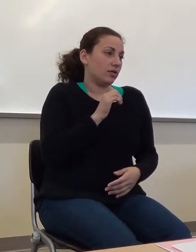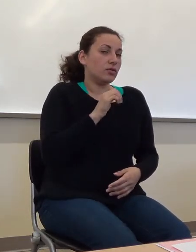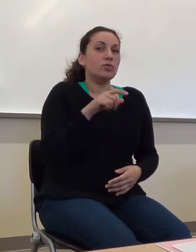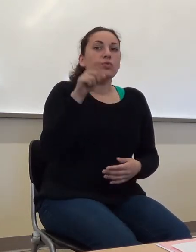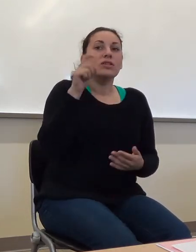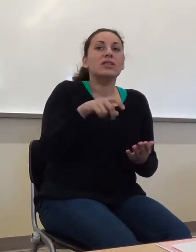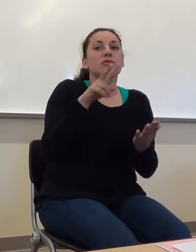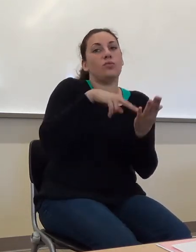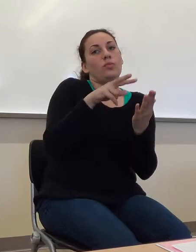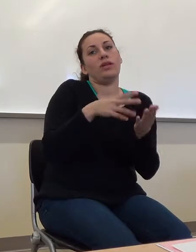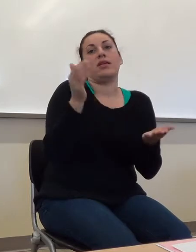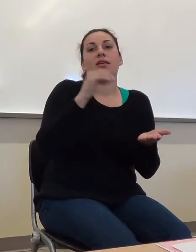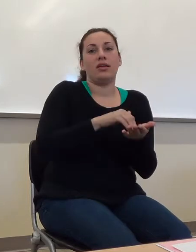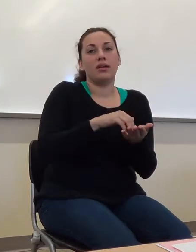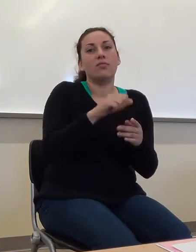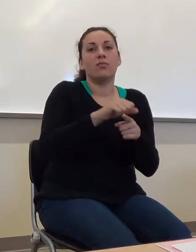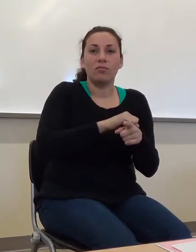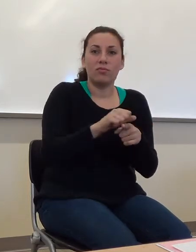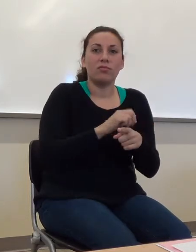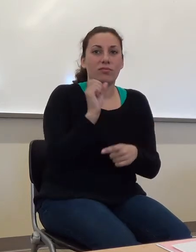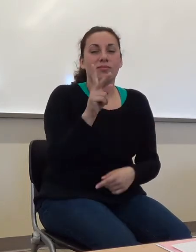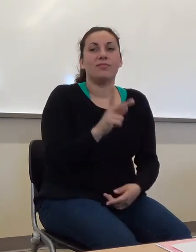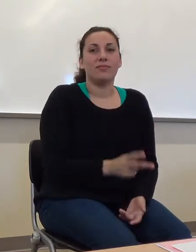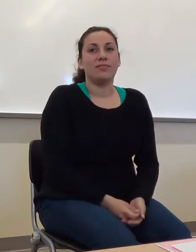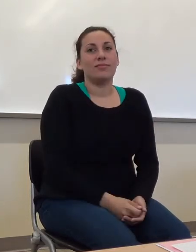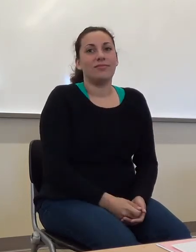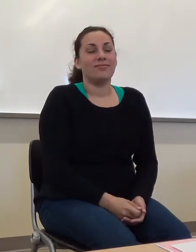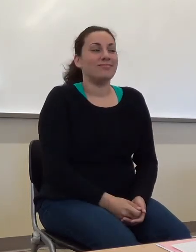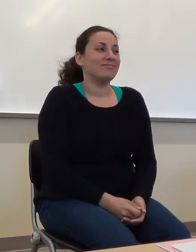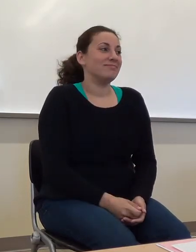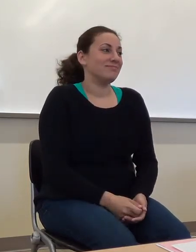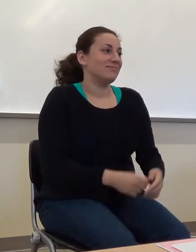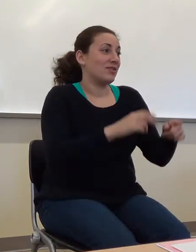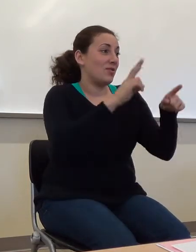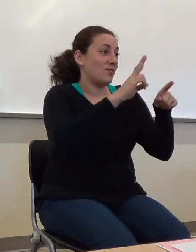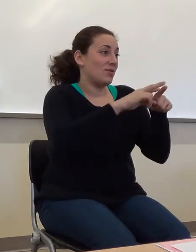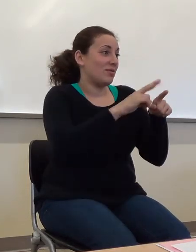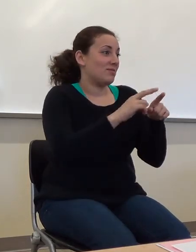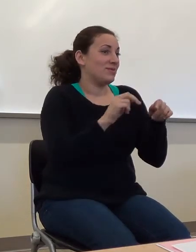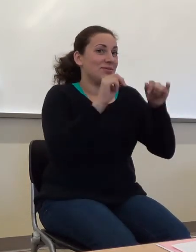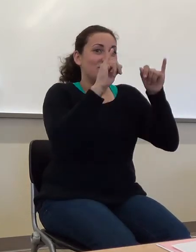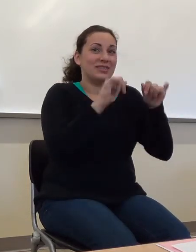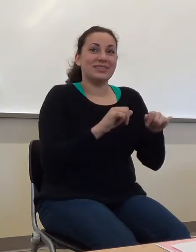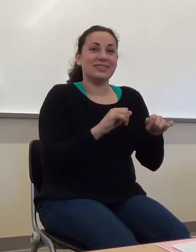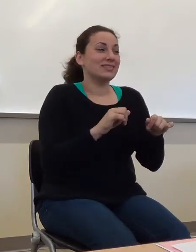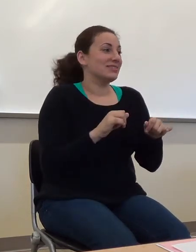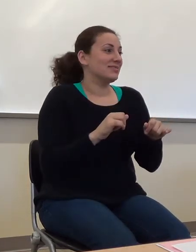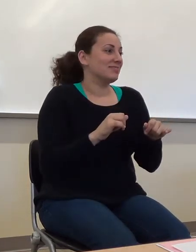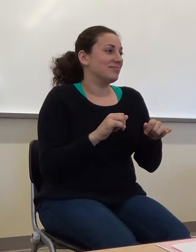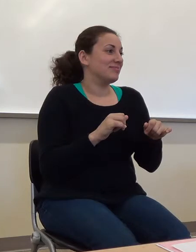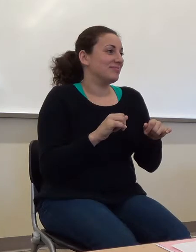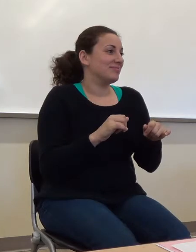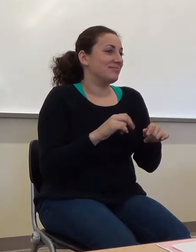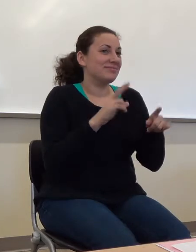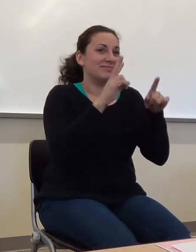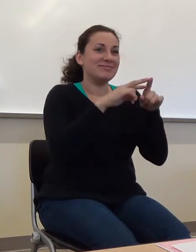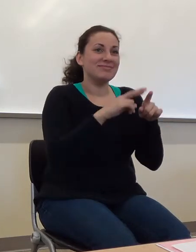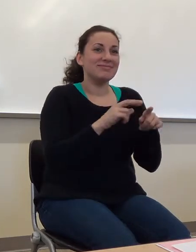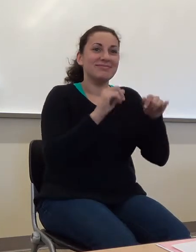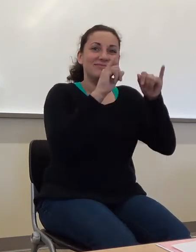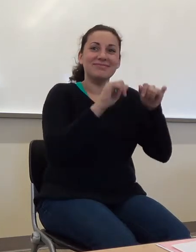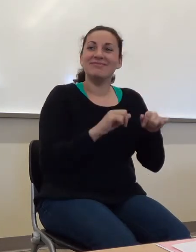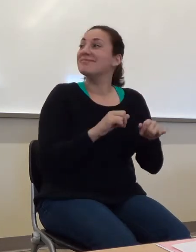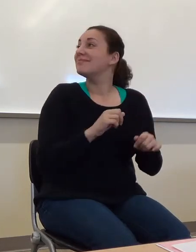reading things over. Okay, the vocabulary quiz, and this is one of the issues. What